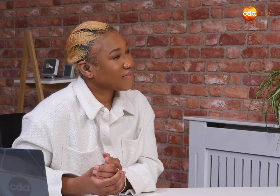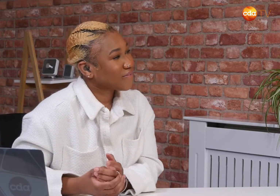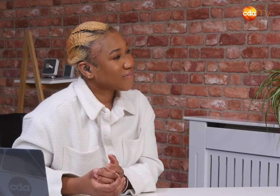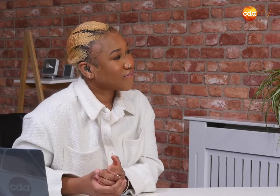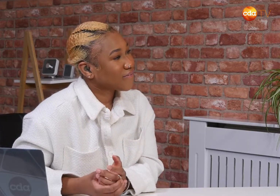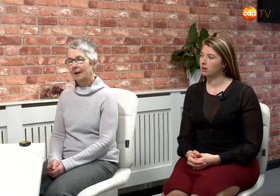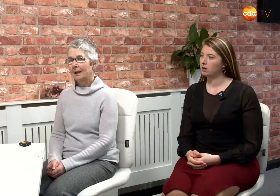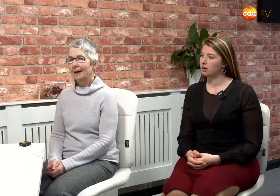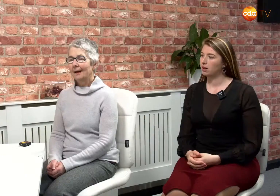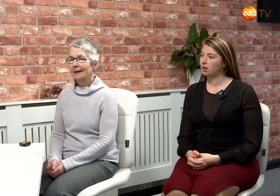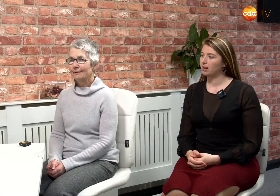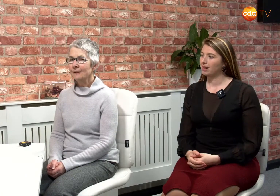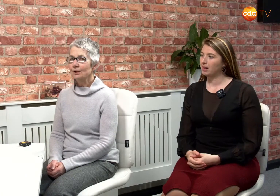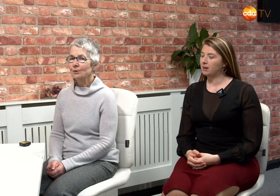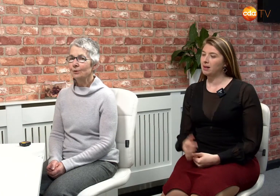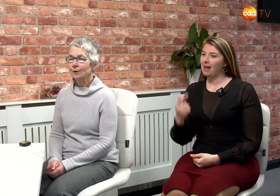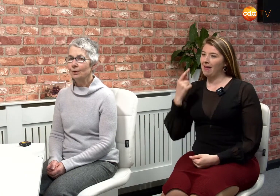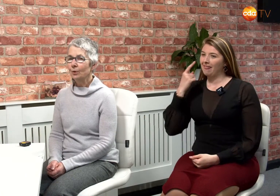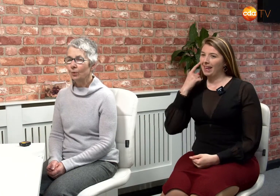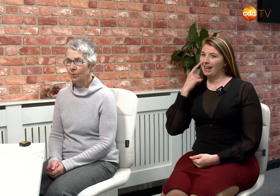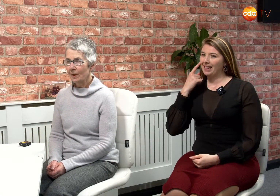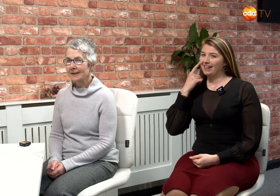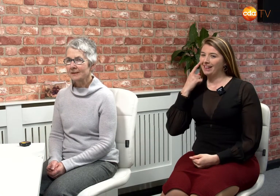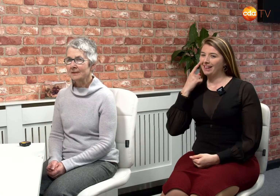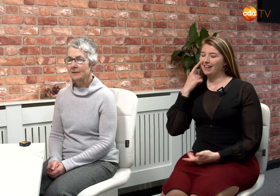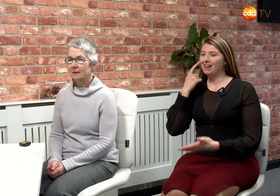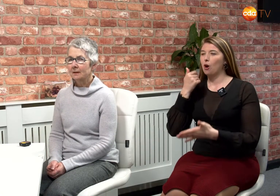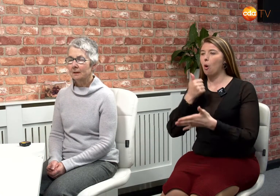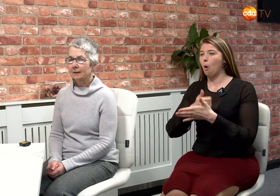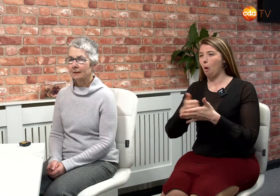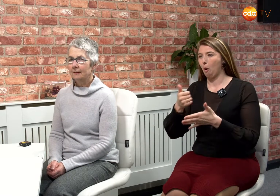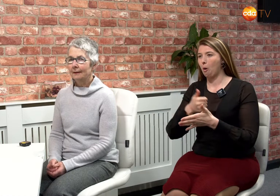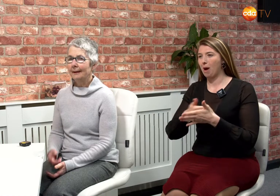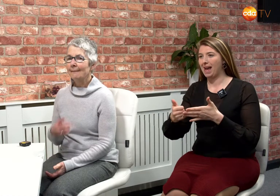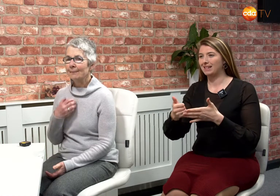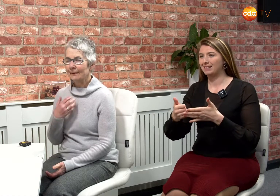Or I think you can always